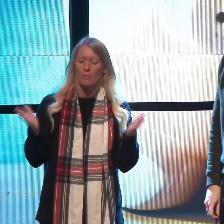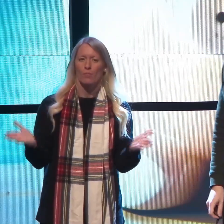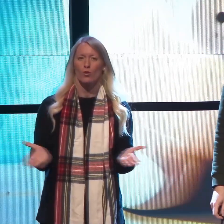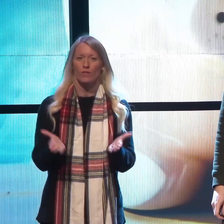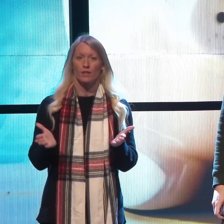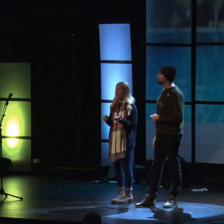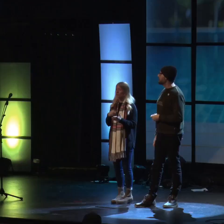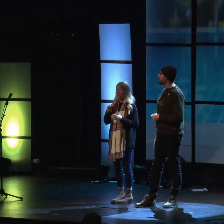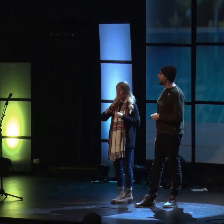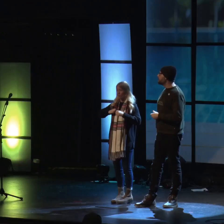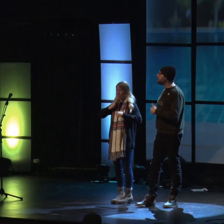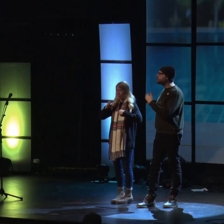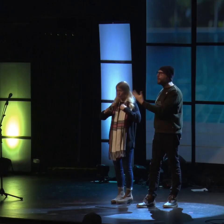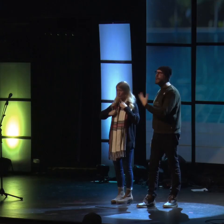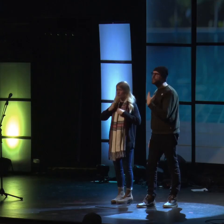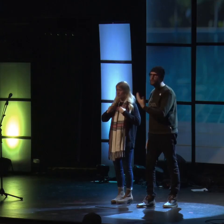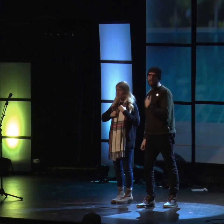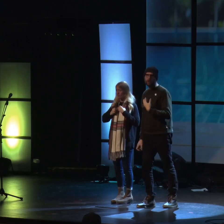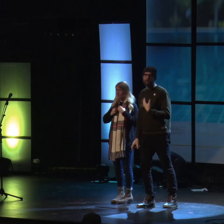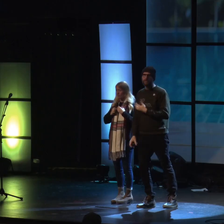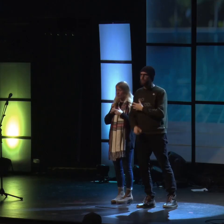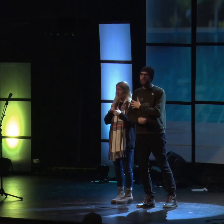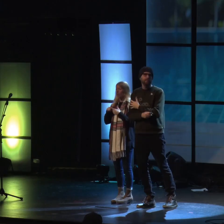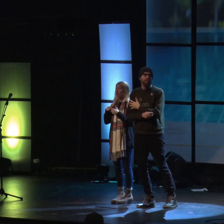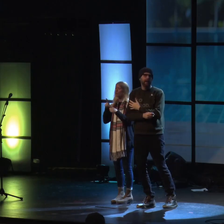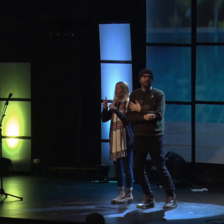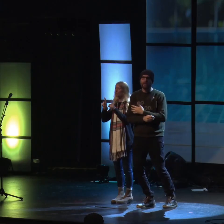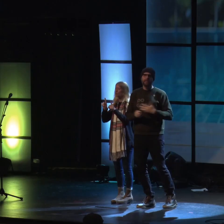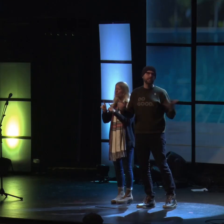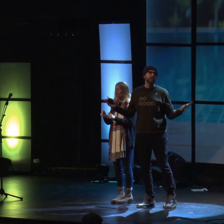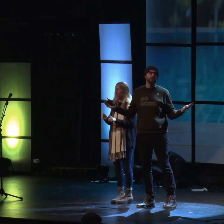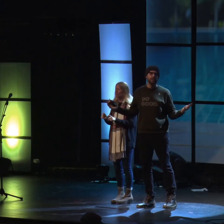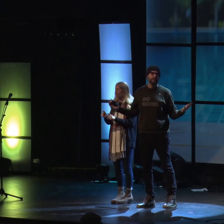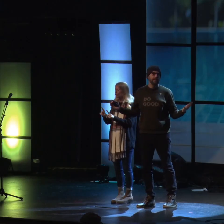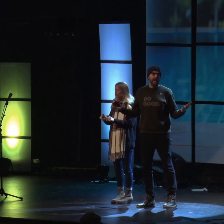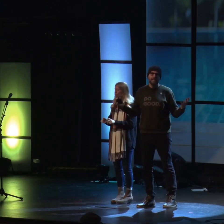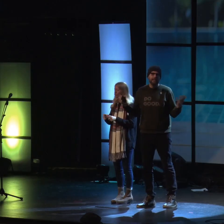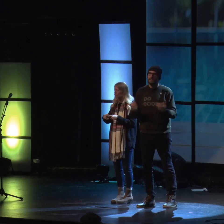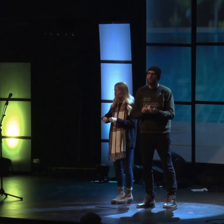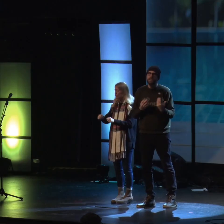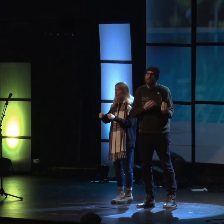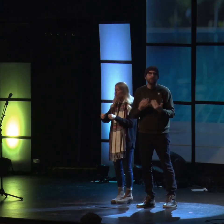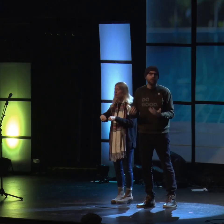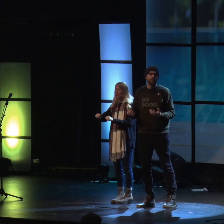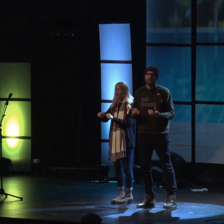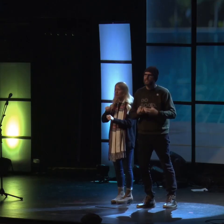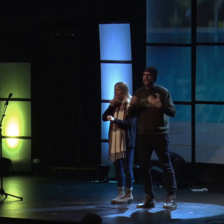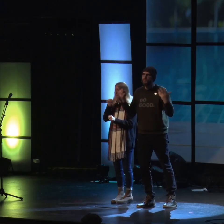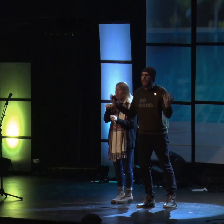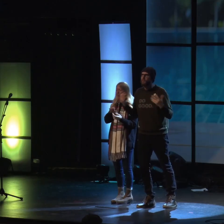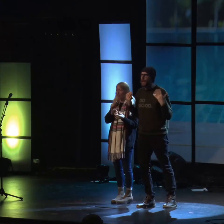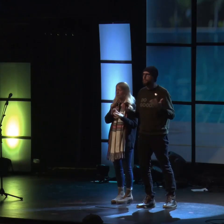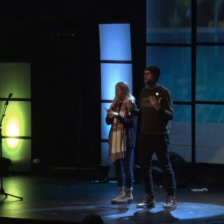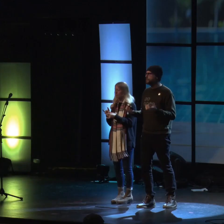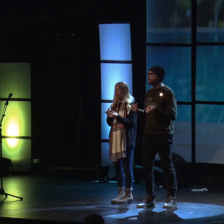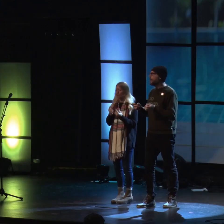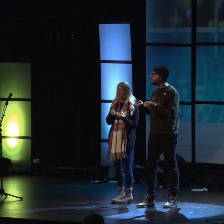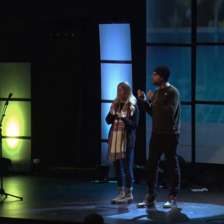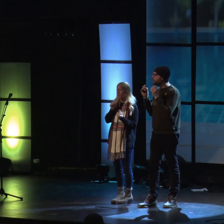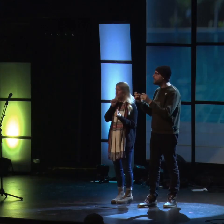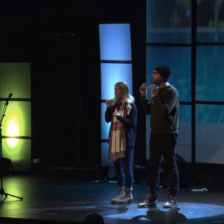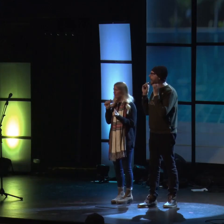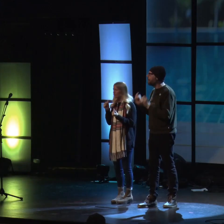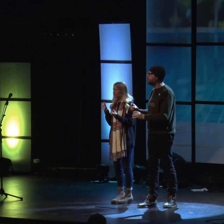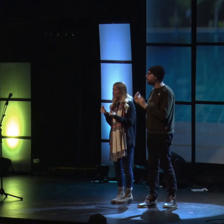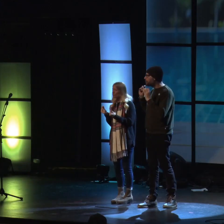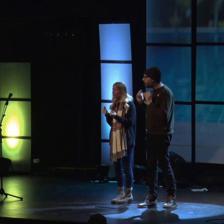of it. And then we have trials that we go through that really have nothing to do with anything that we do or don't do. It's just kind of life happens to us. But